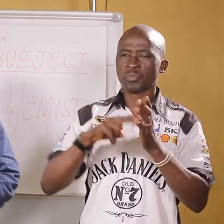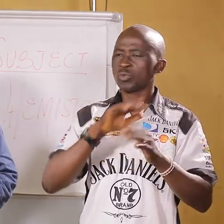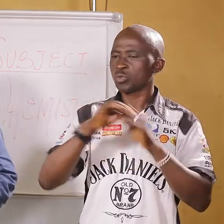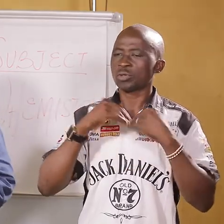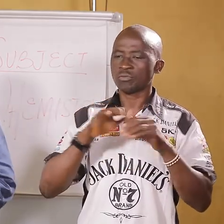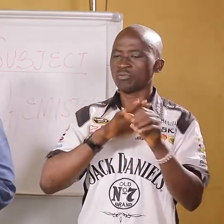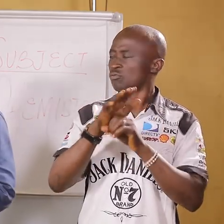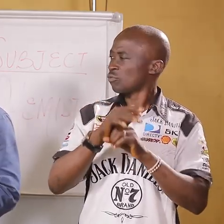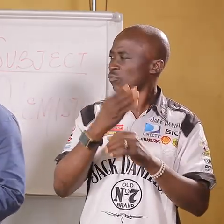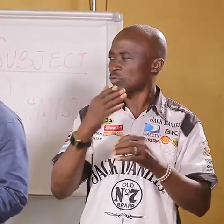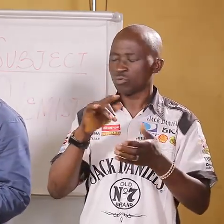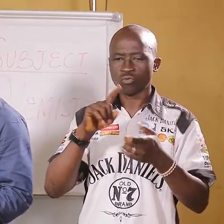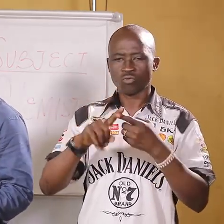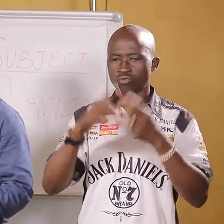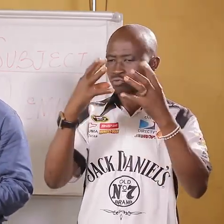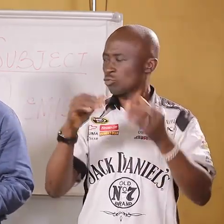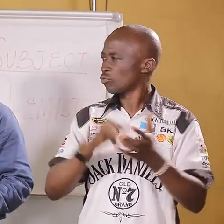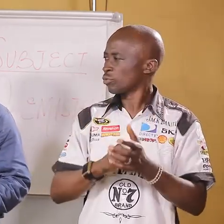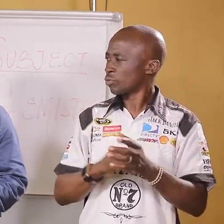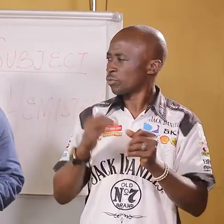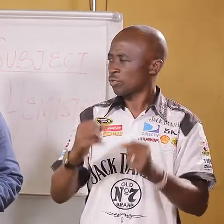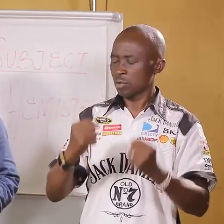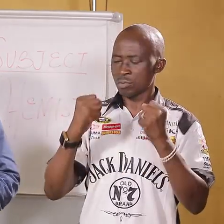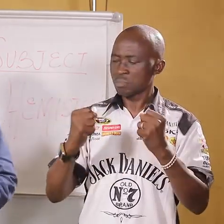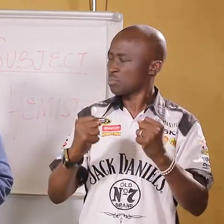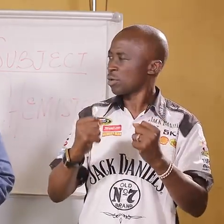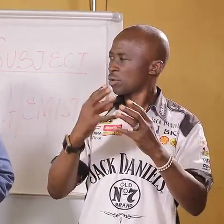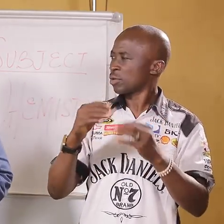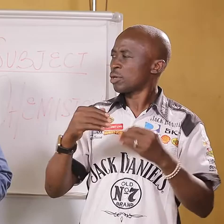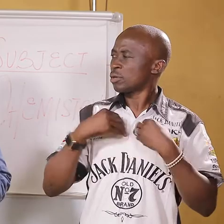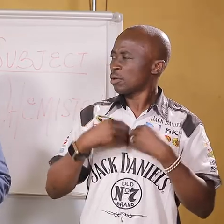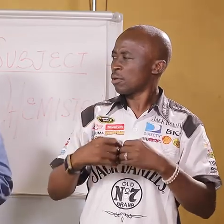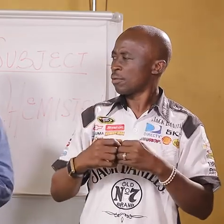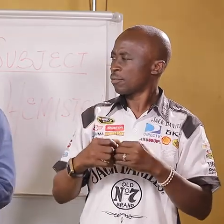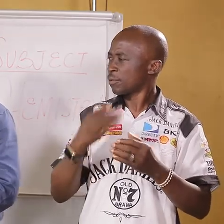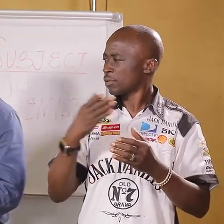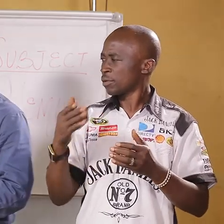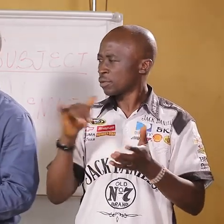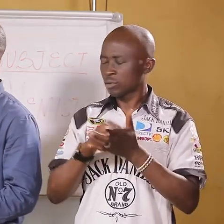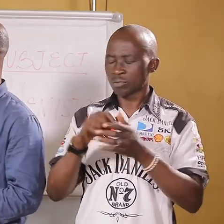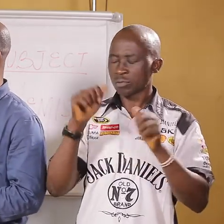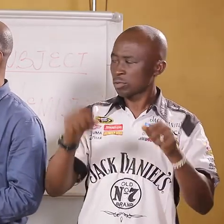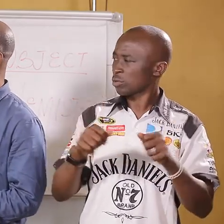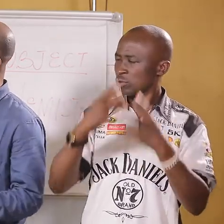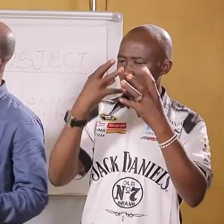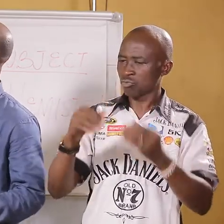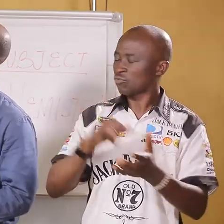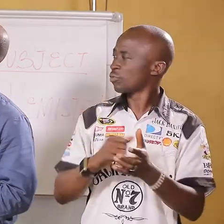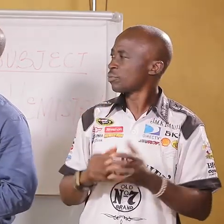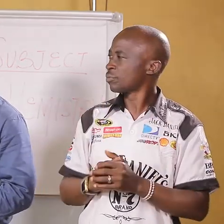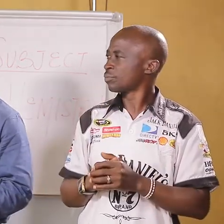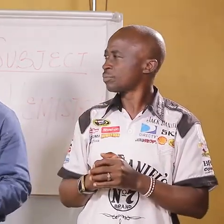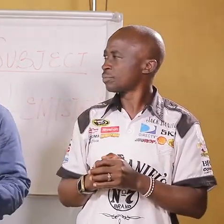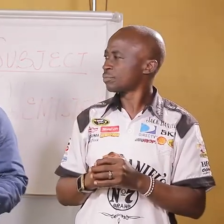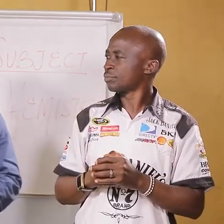as it can dissolve. And when you say it is supersaturated, it contains excess solute as it can dissolve.